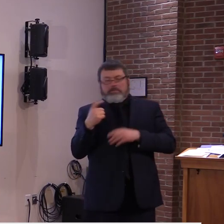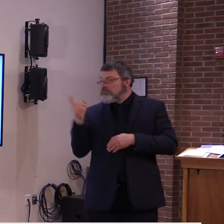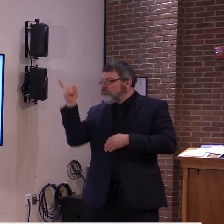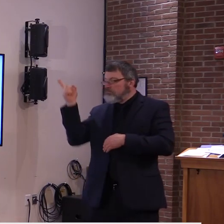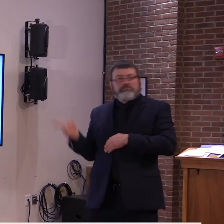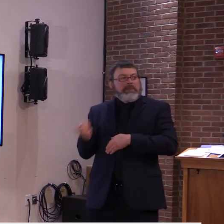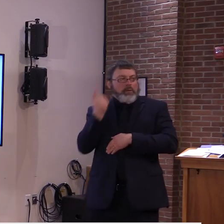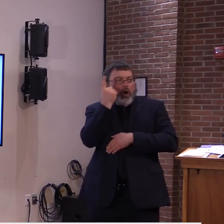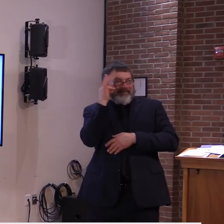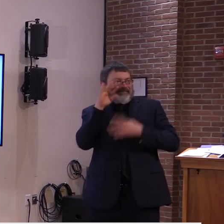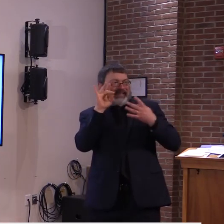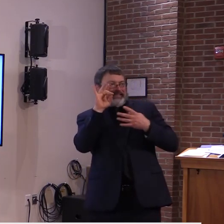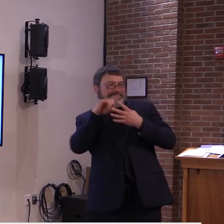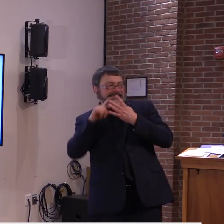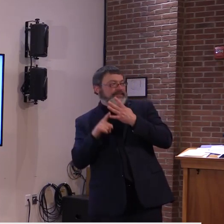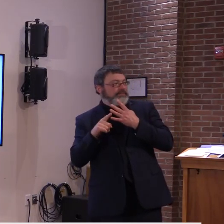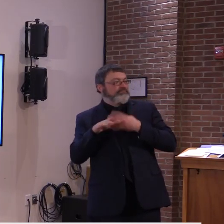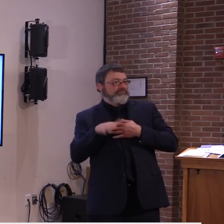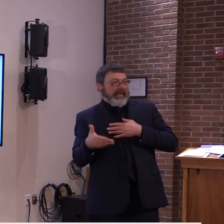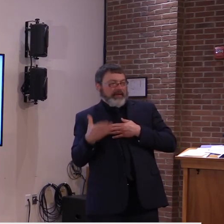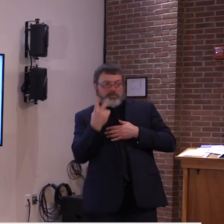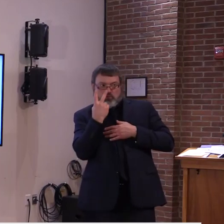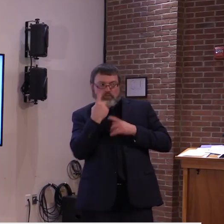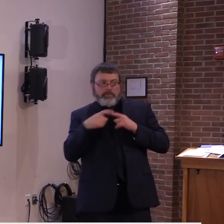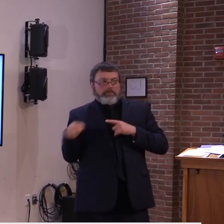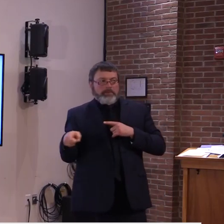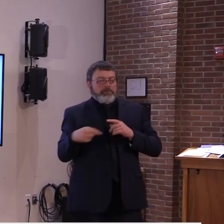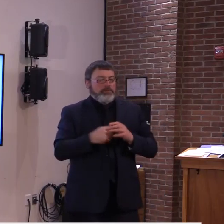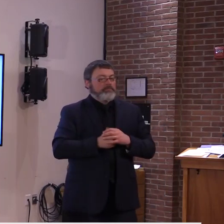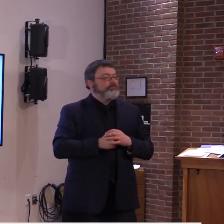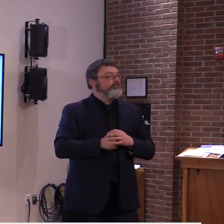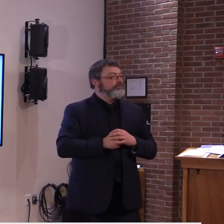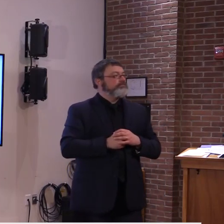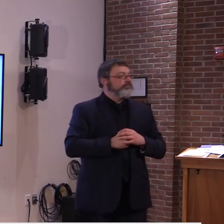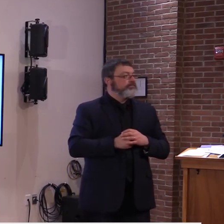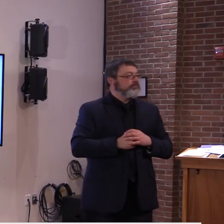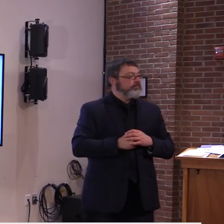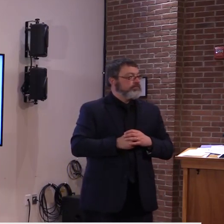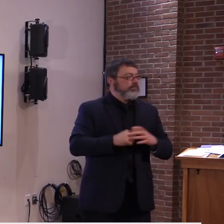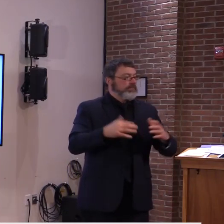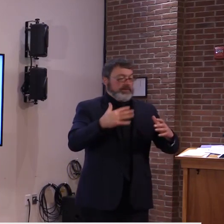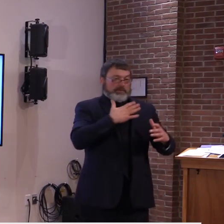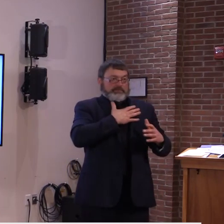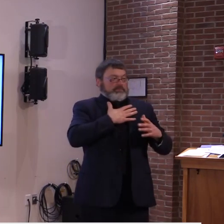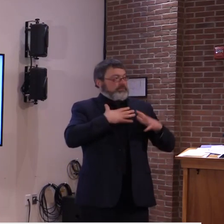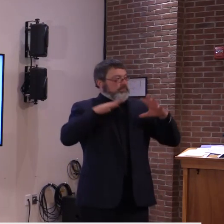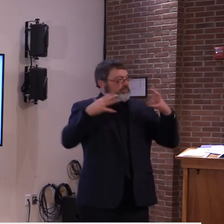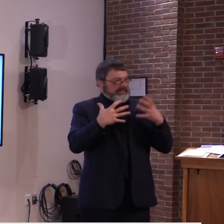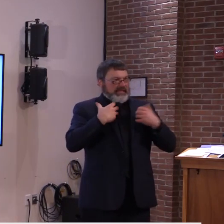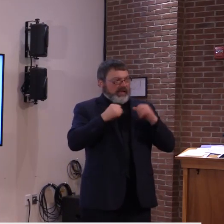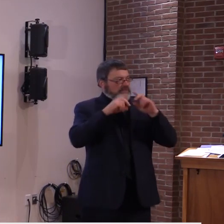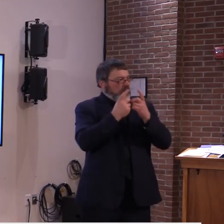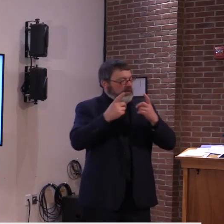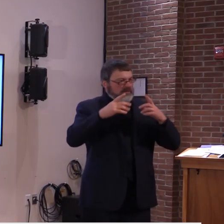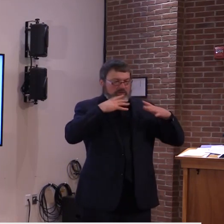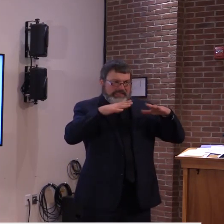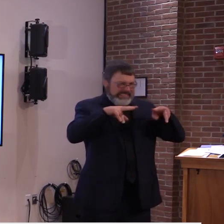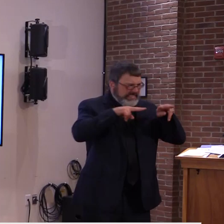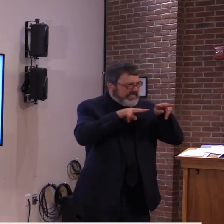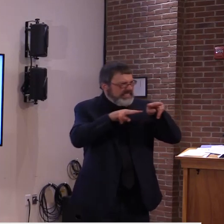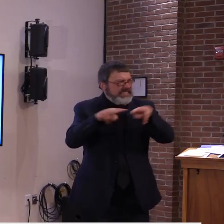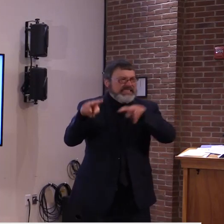Our efforts to stem this tide are ongoing and threefold. First and foremost is to